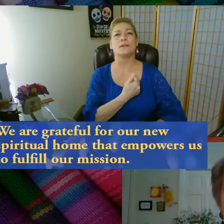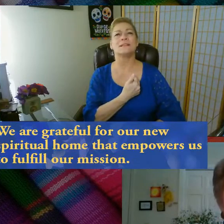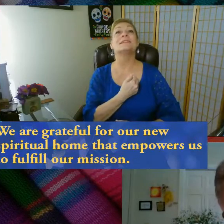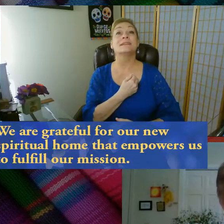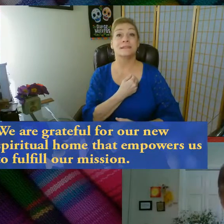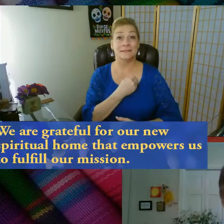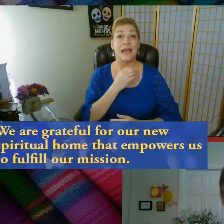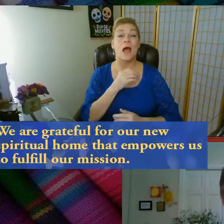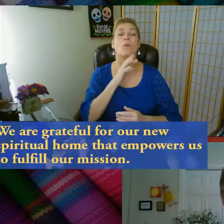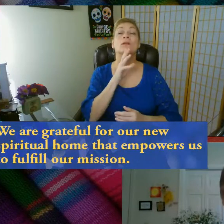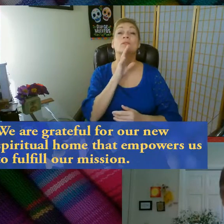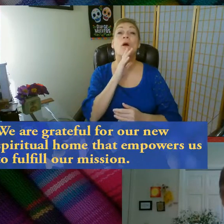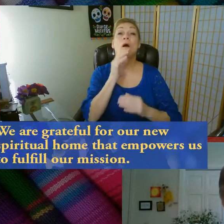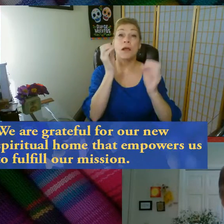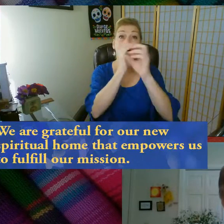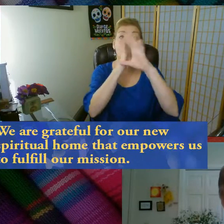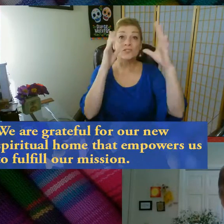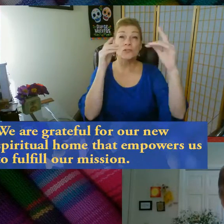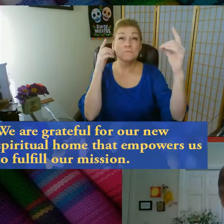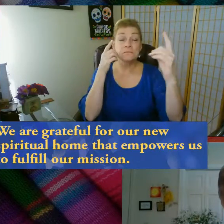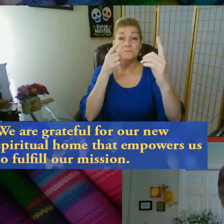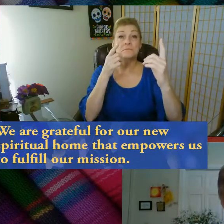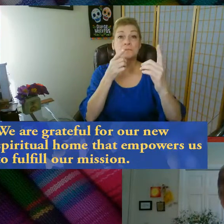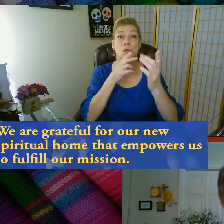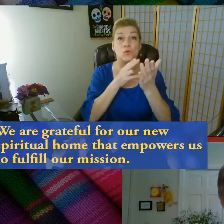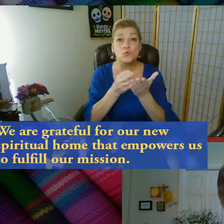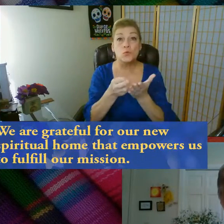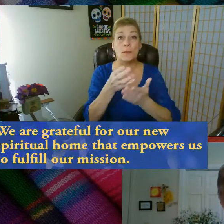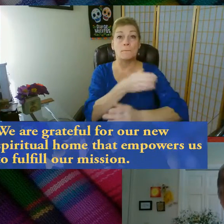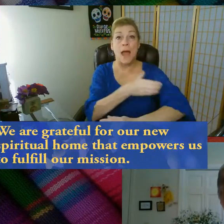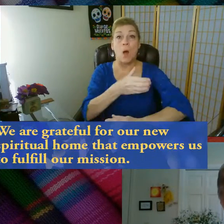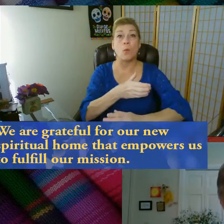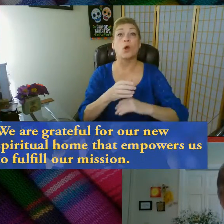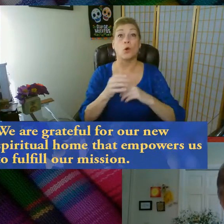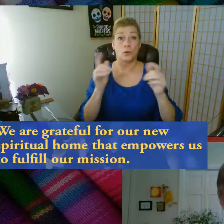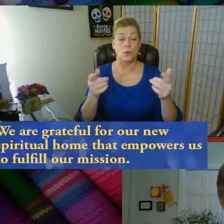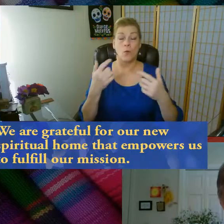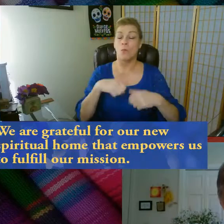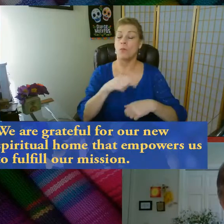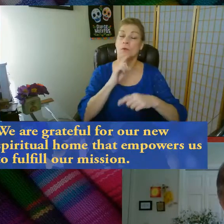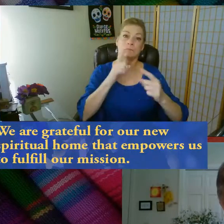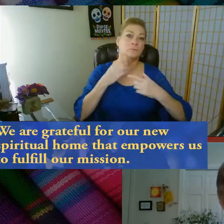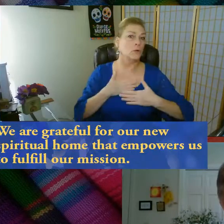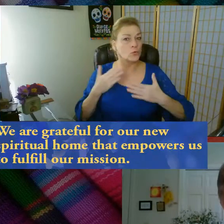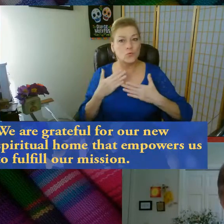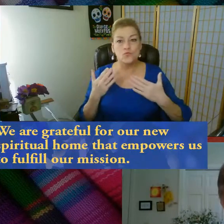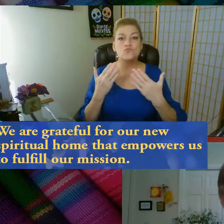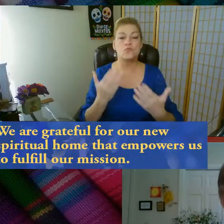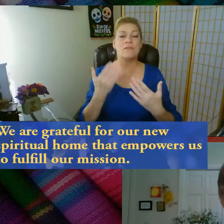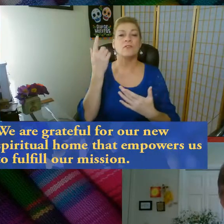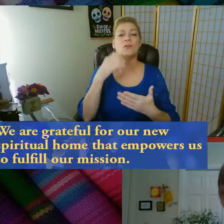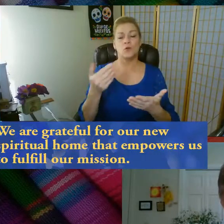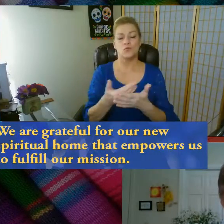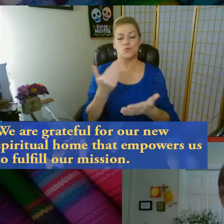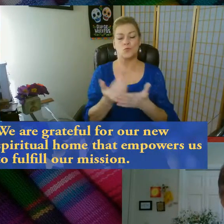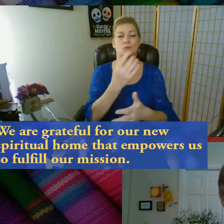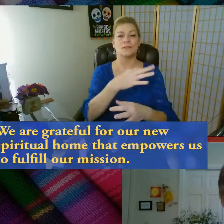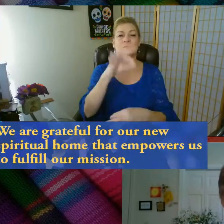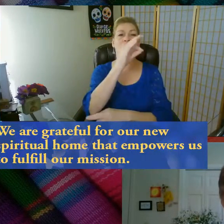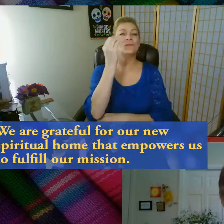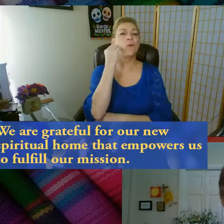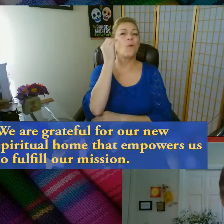let's speak vision, let's speak power into our future space affirmation. We are grateful for our new spiritual home